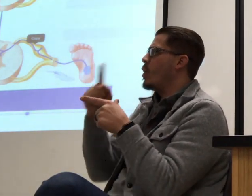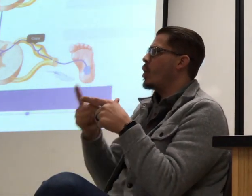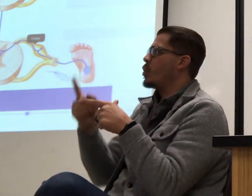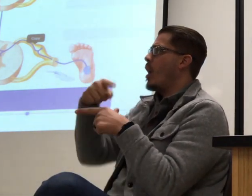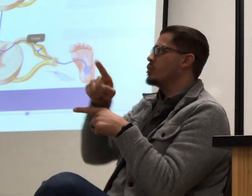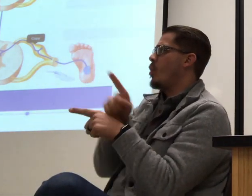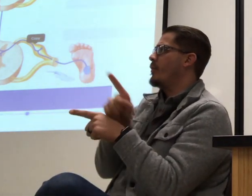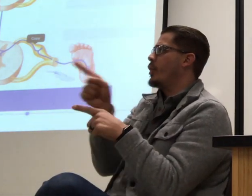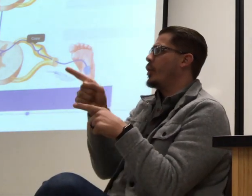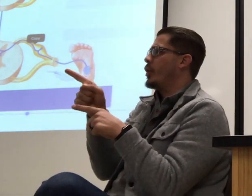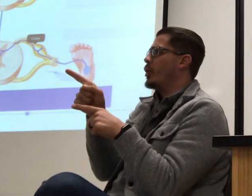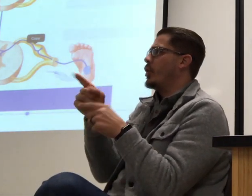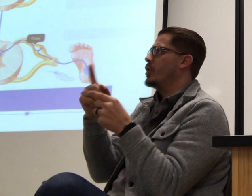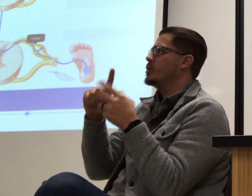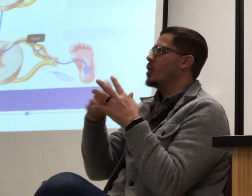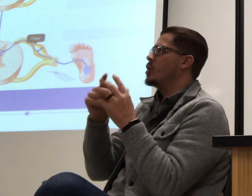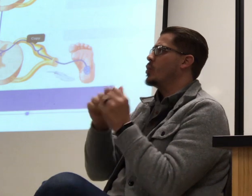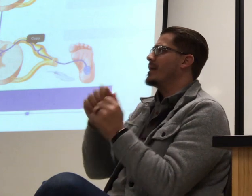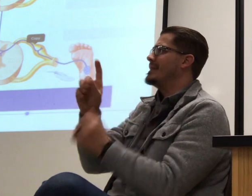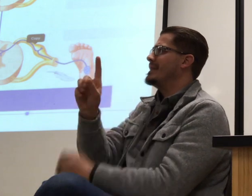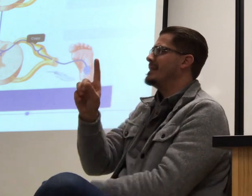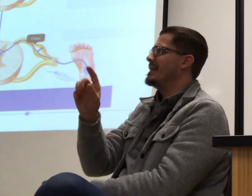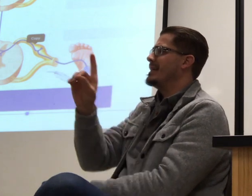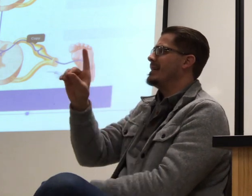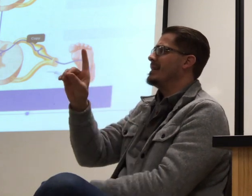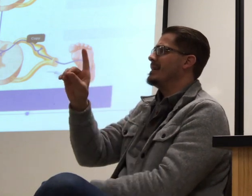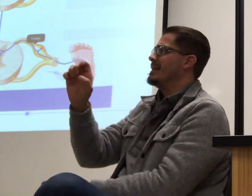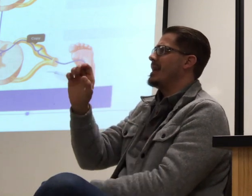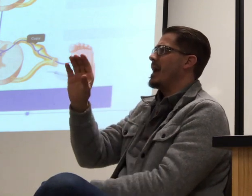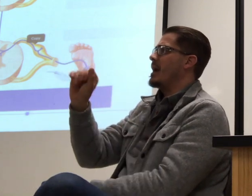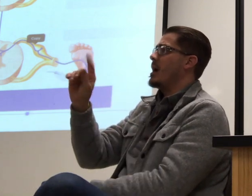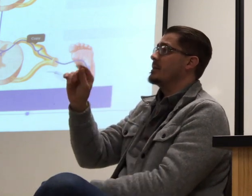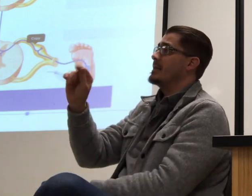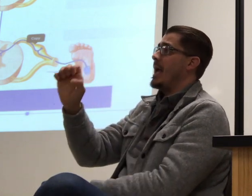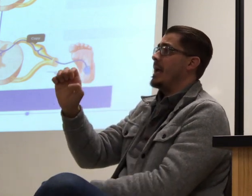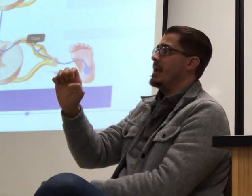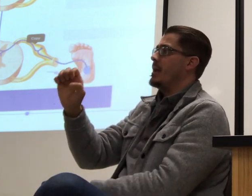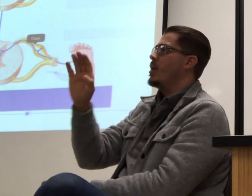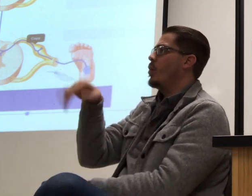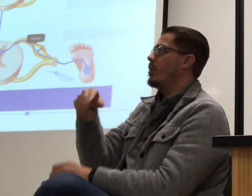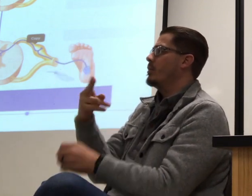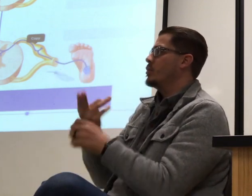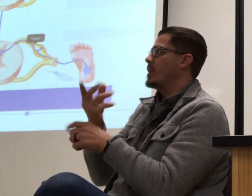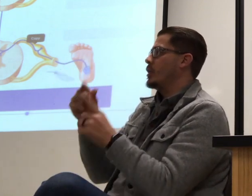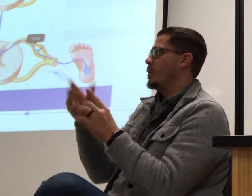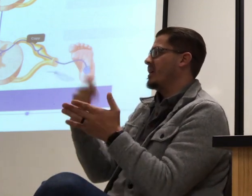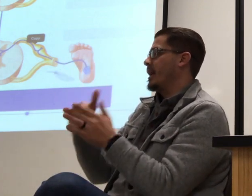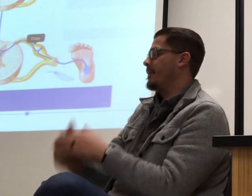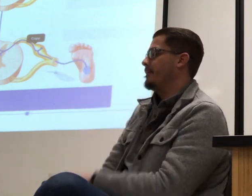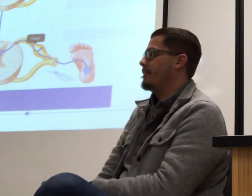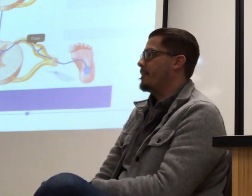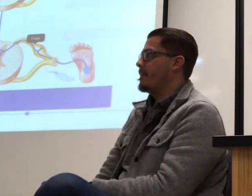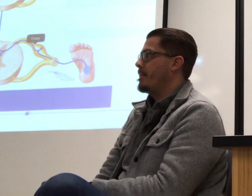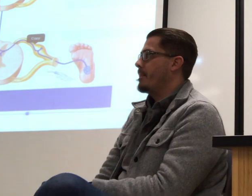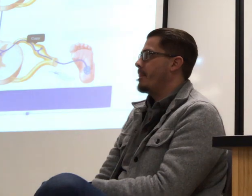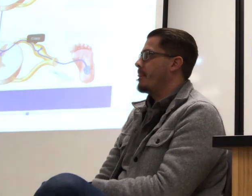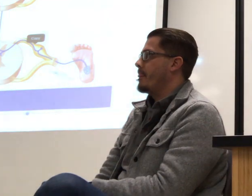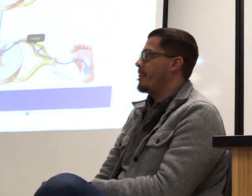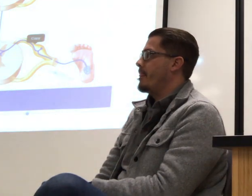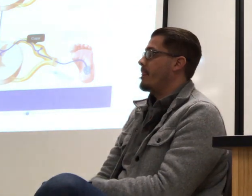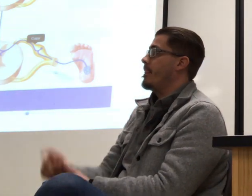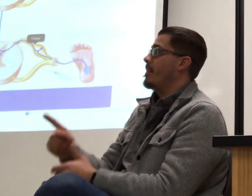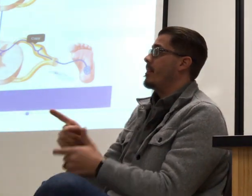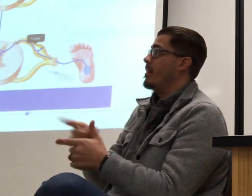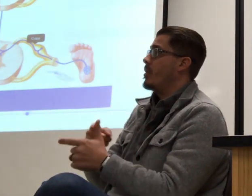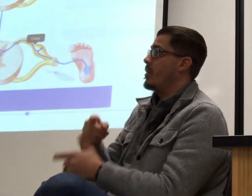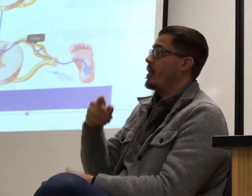left? Starts with a D. Decussate. We'll use that term again here. All right, so the first order, you're